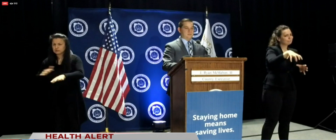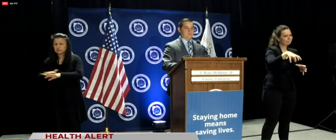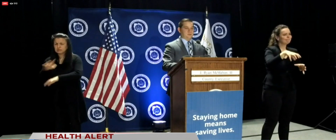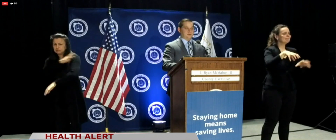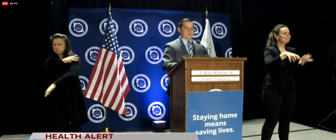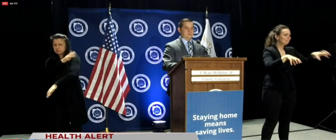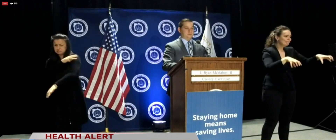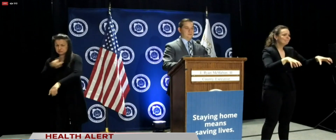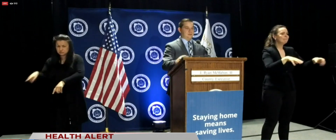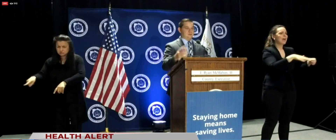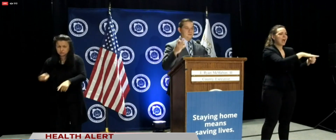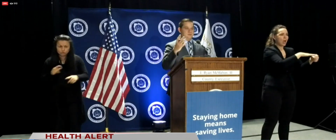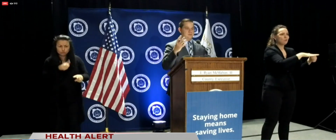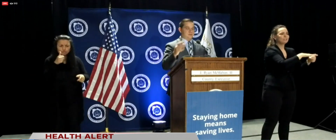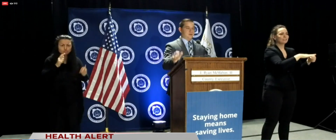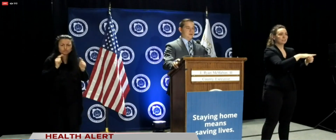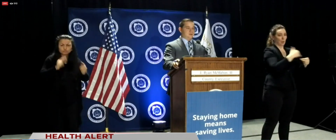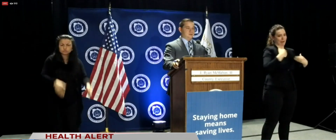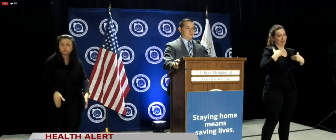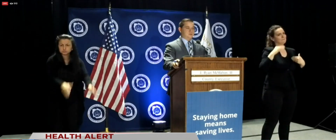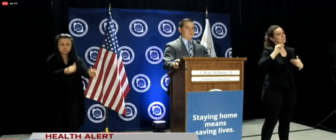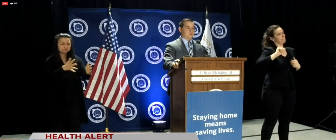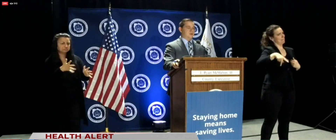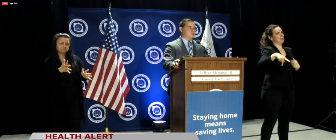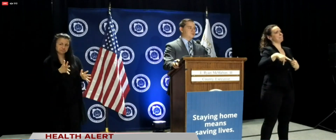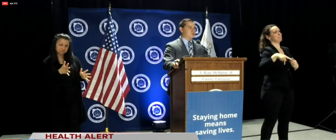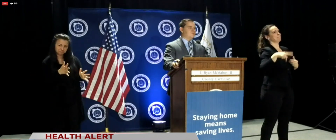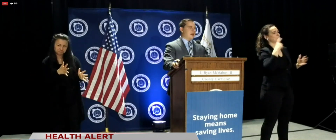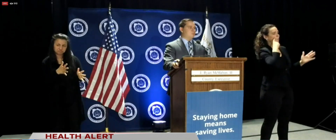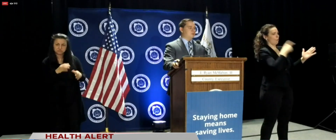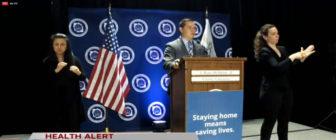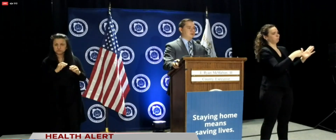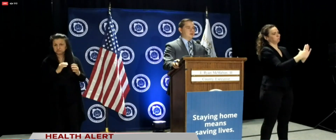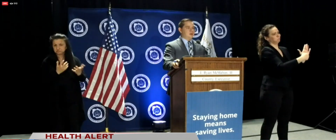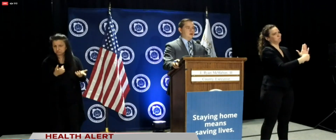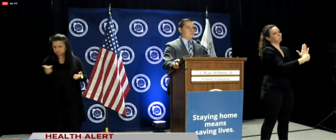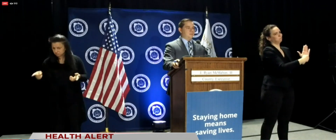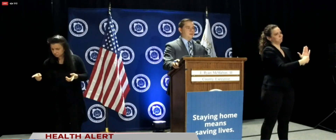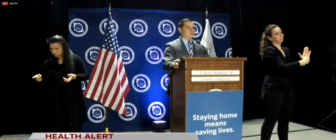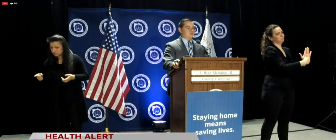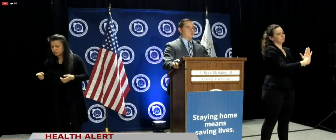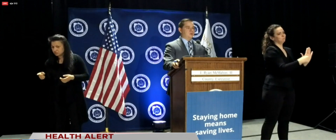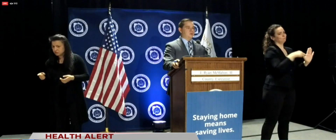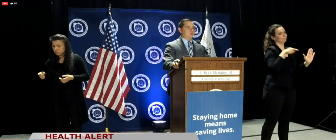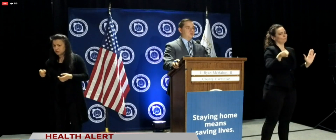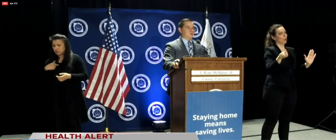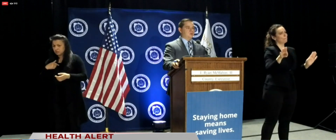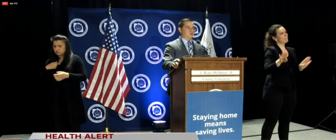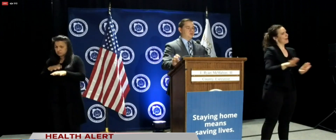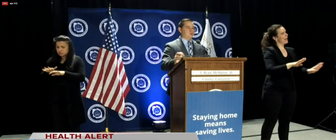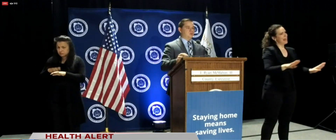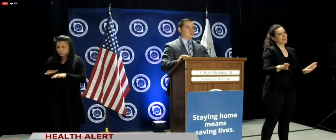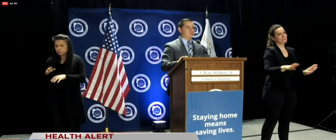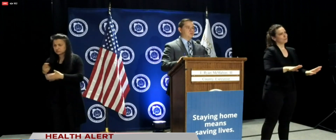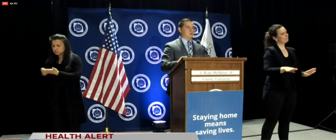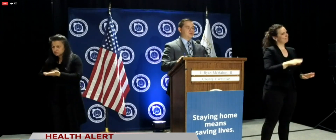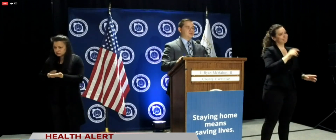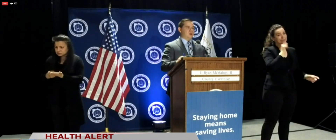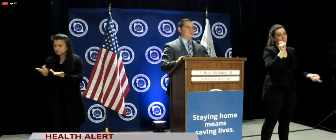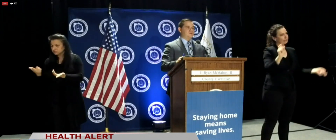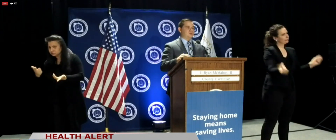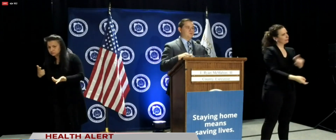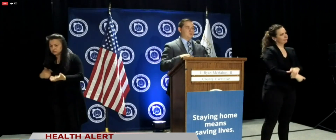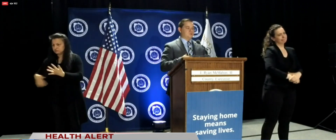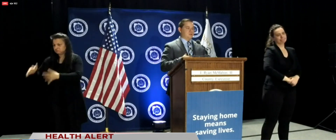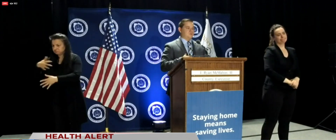on a map, so that you see some different clusters that have happened. I think what's really